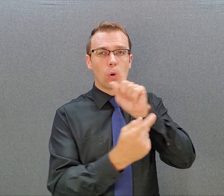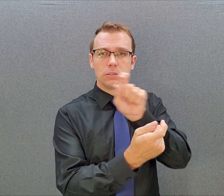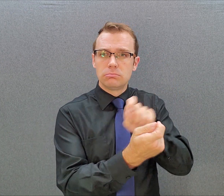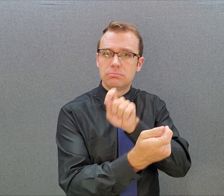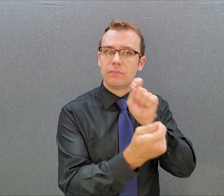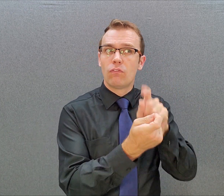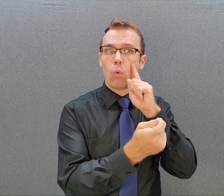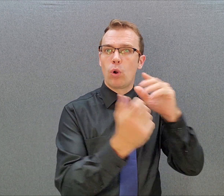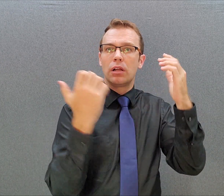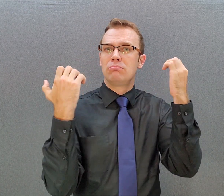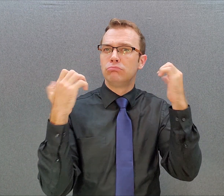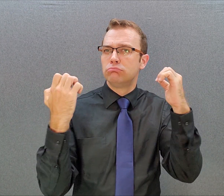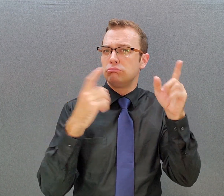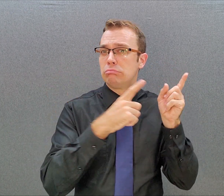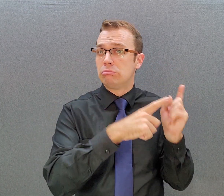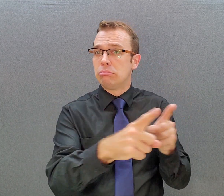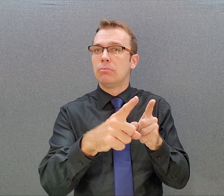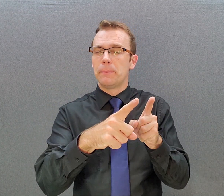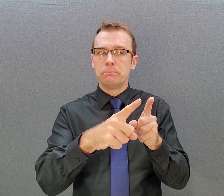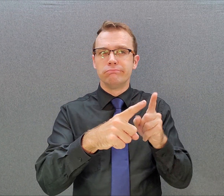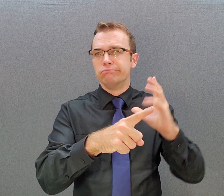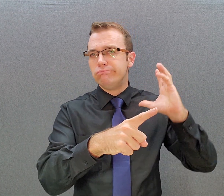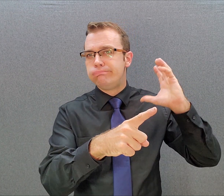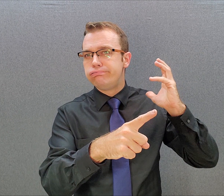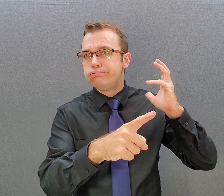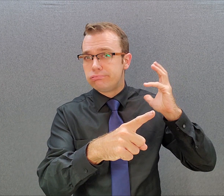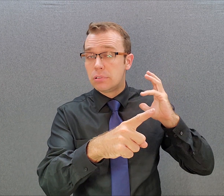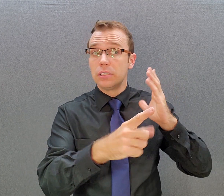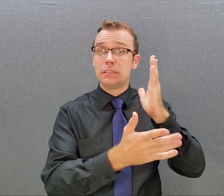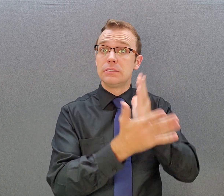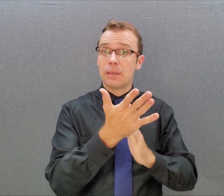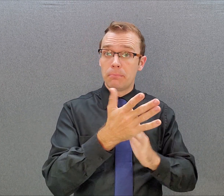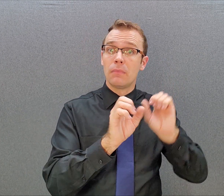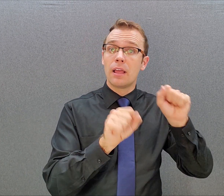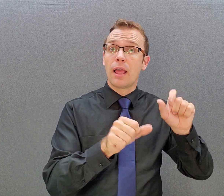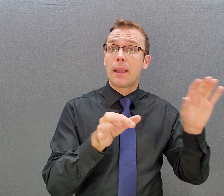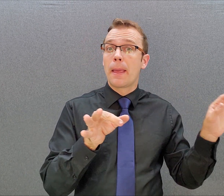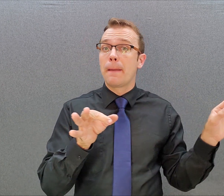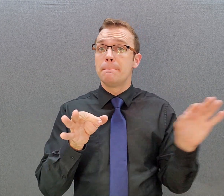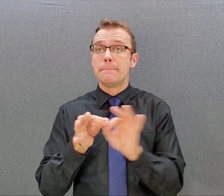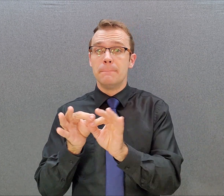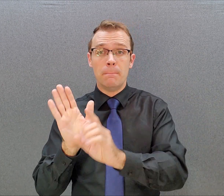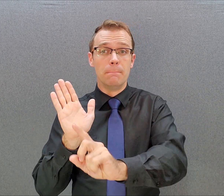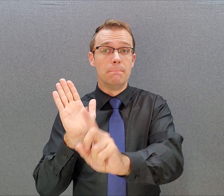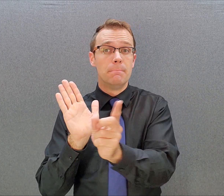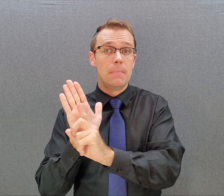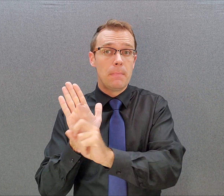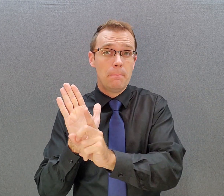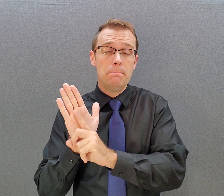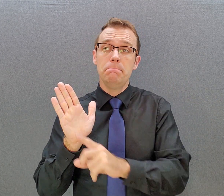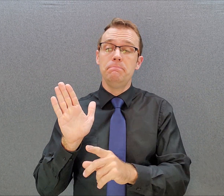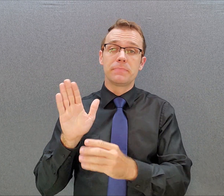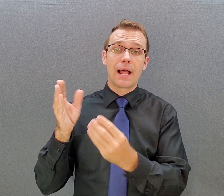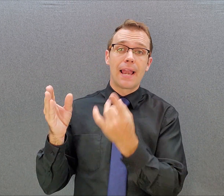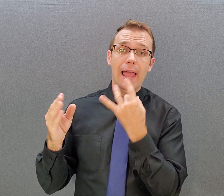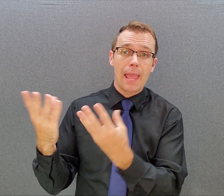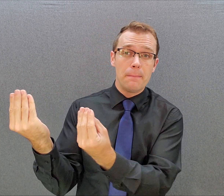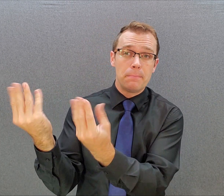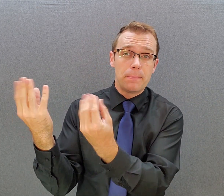to receive emergency information. Some radios can be connected to alarm systems, bed shakers,